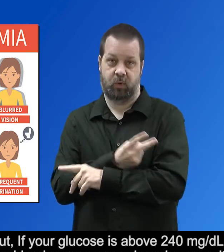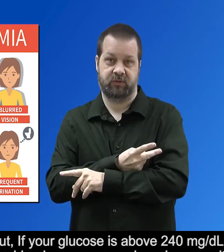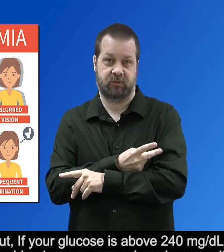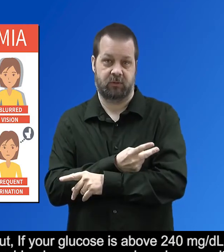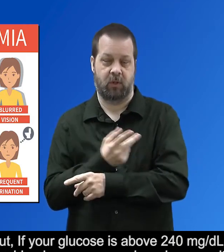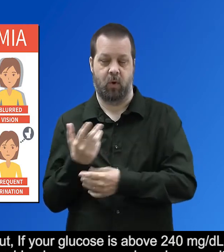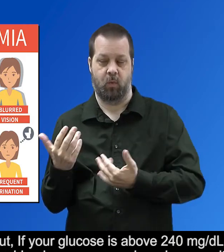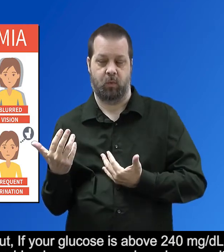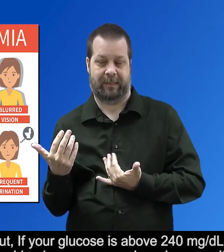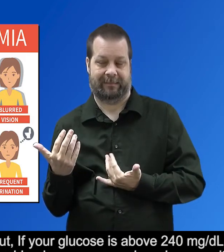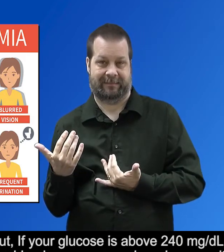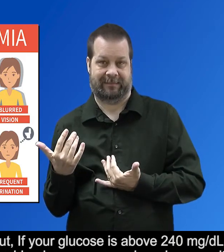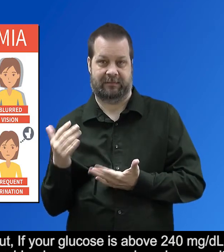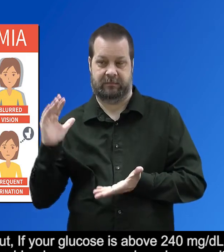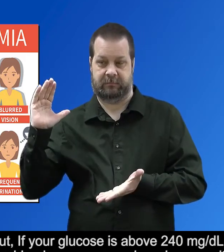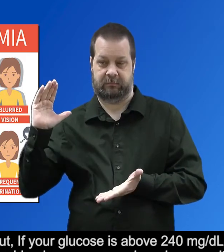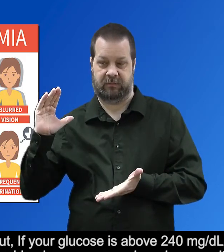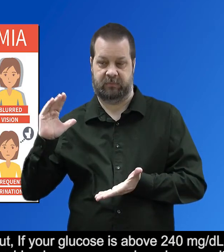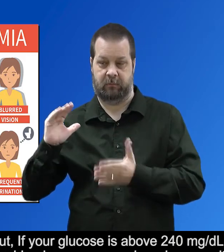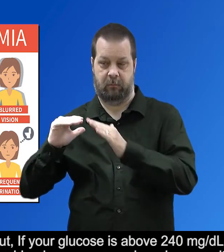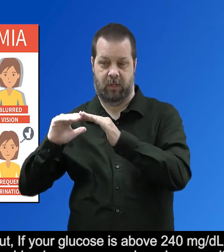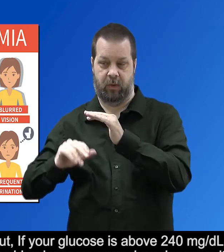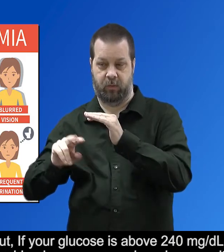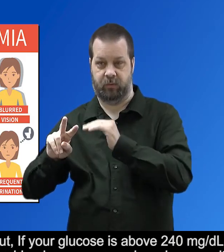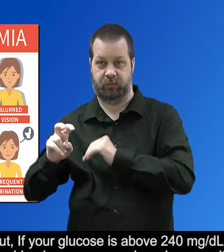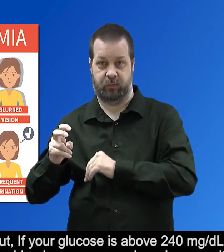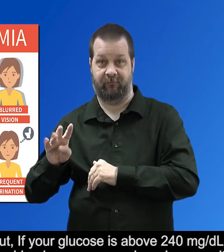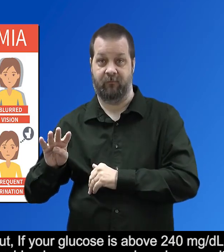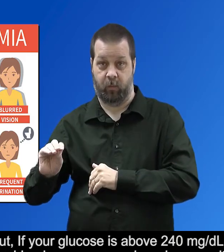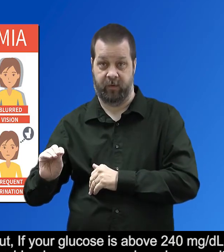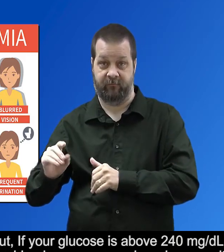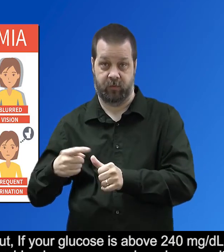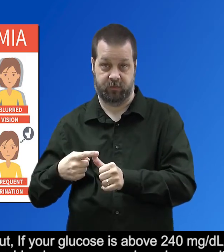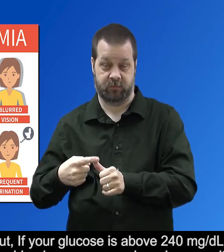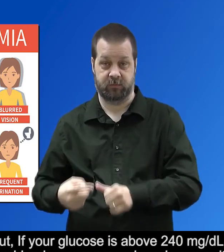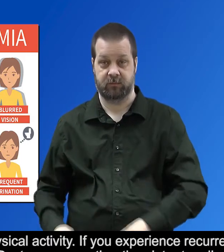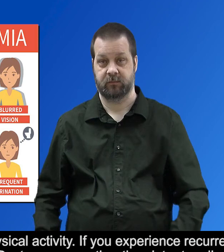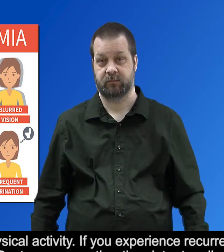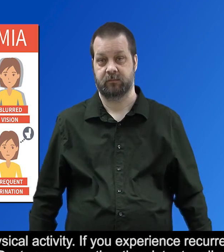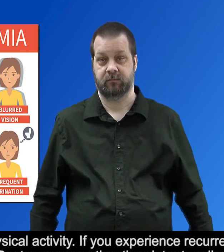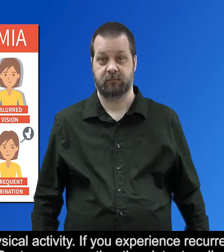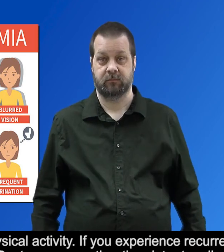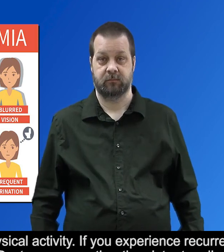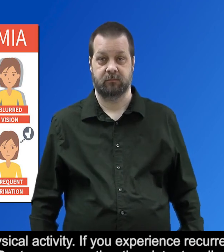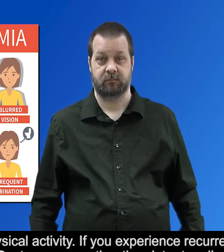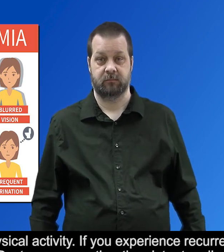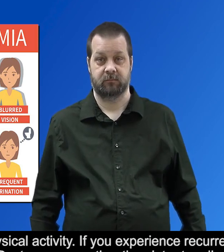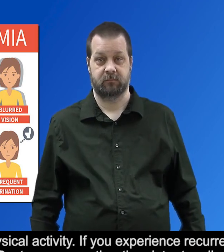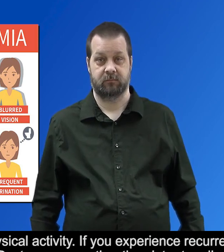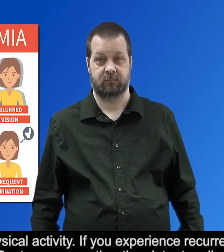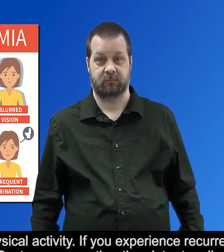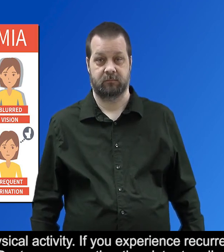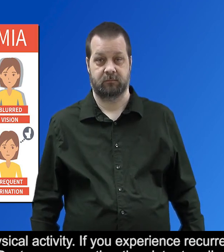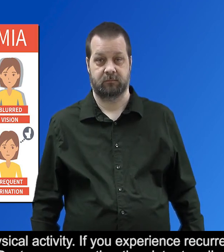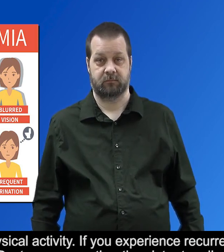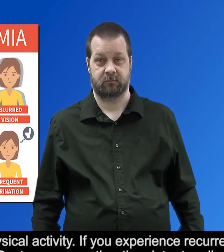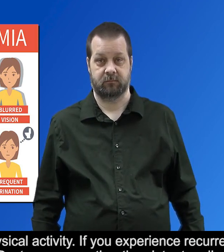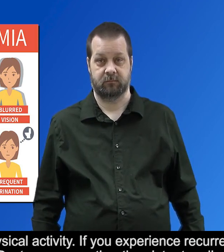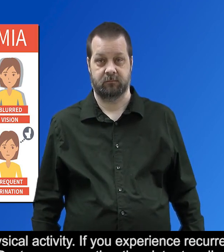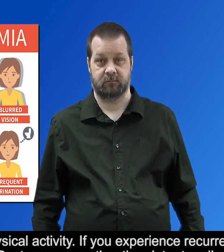exercise until your blood sugars come down, because it may worsen if you do physical activity.